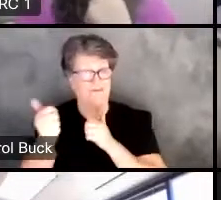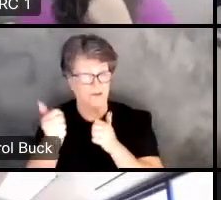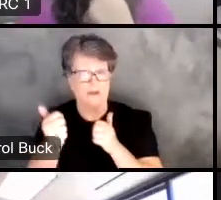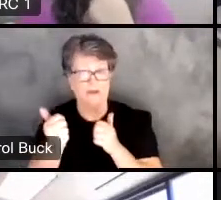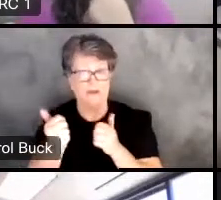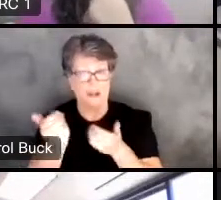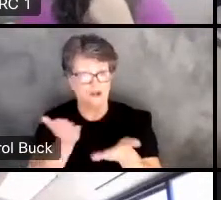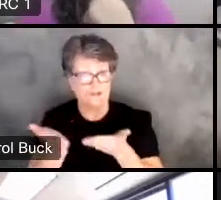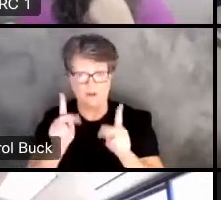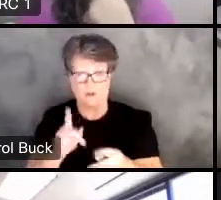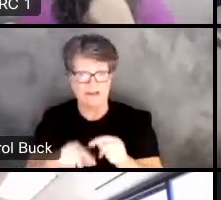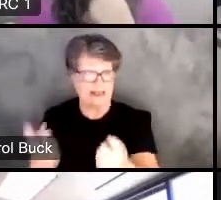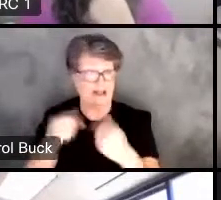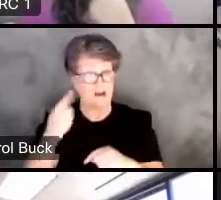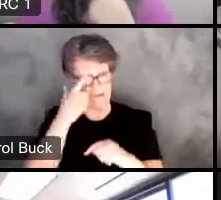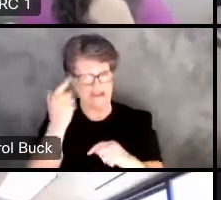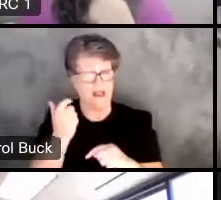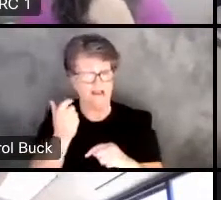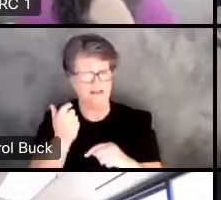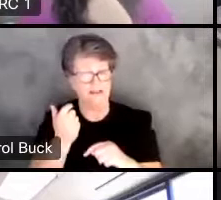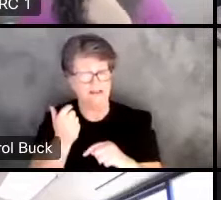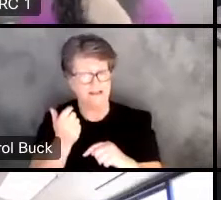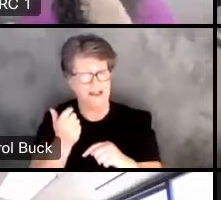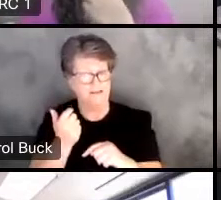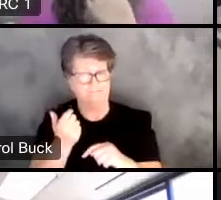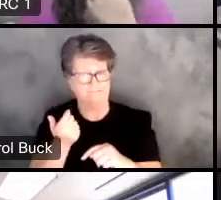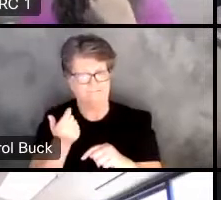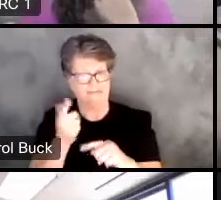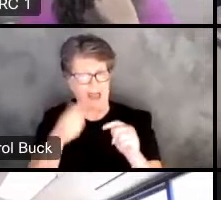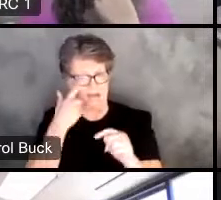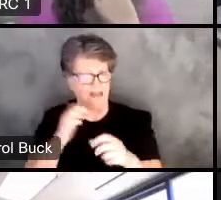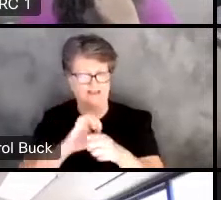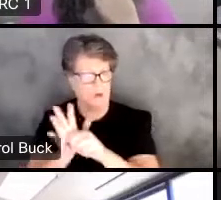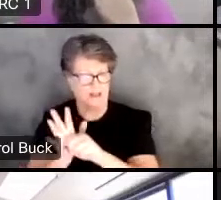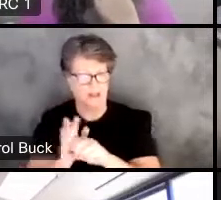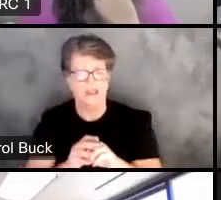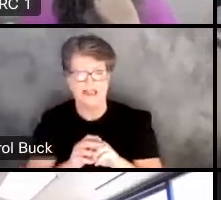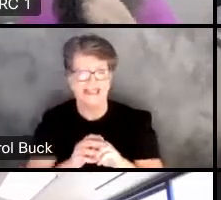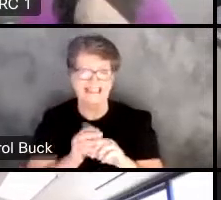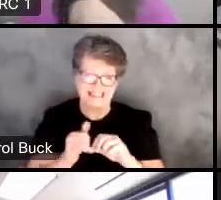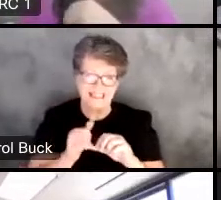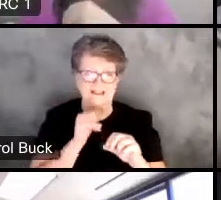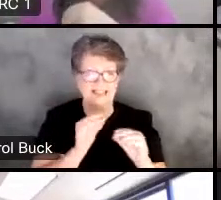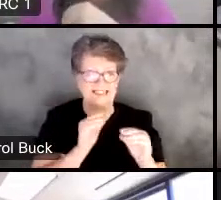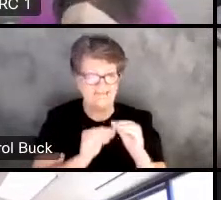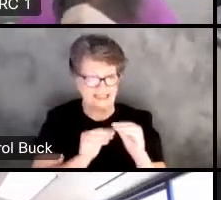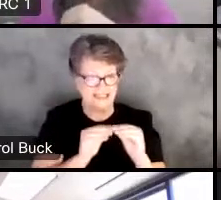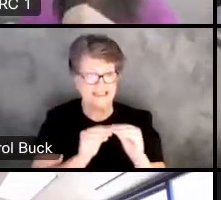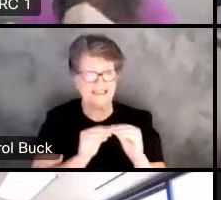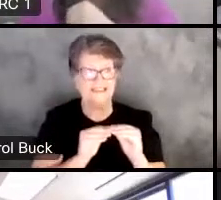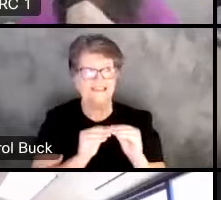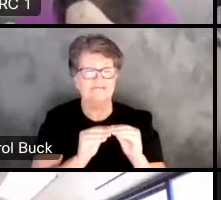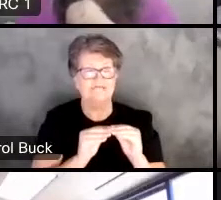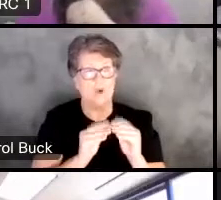for somebody that can't come in because they're excluded due to COVID. It still doesn't fix the lack of full attendance, but